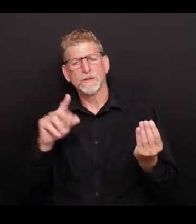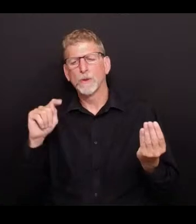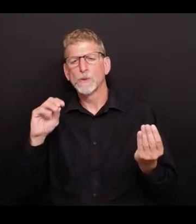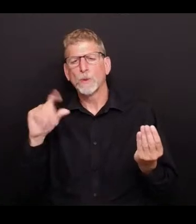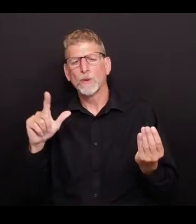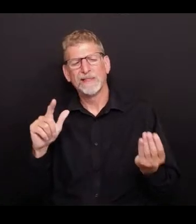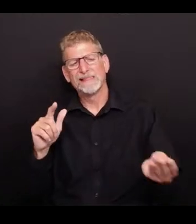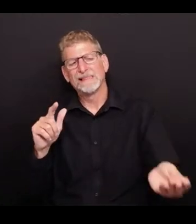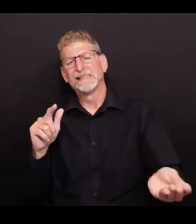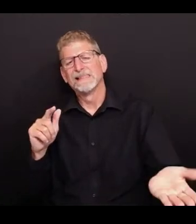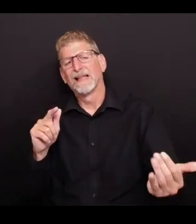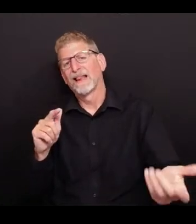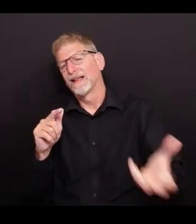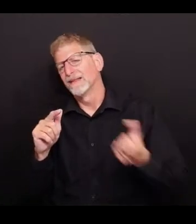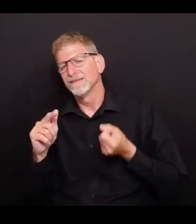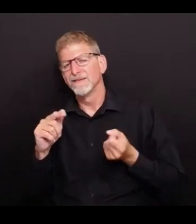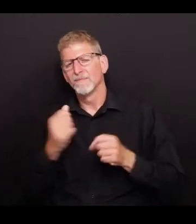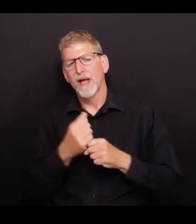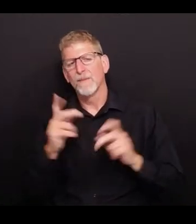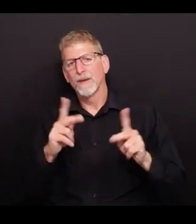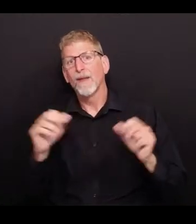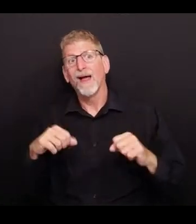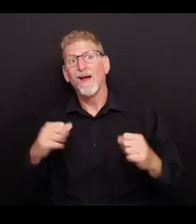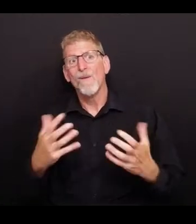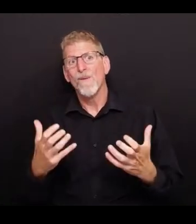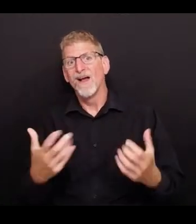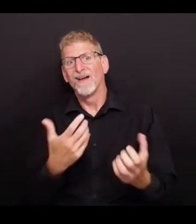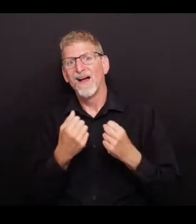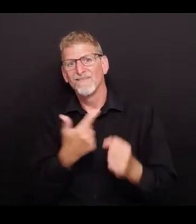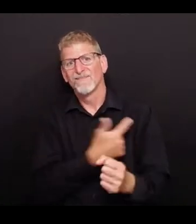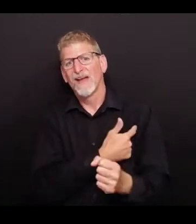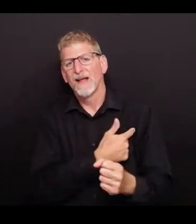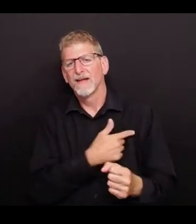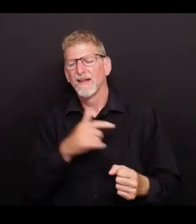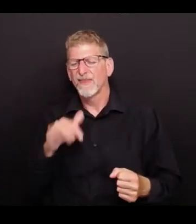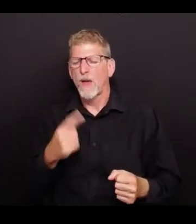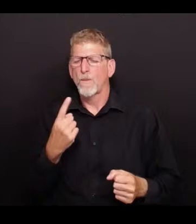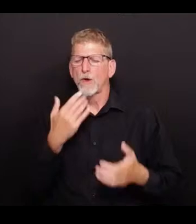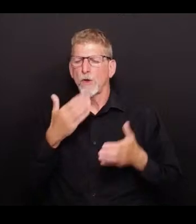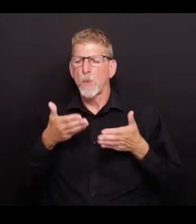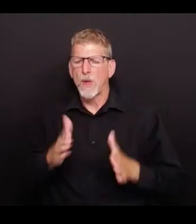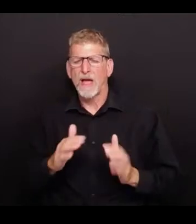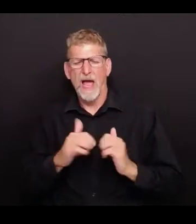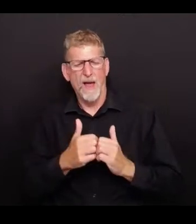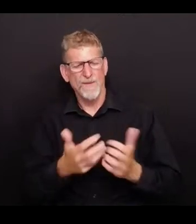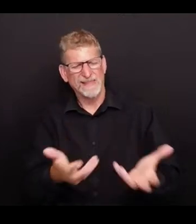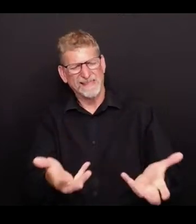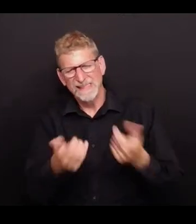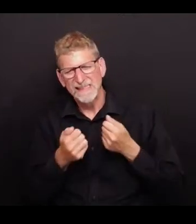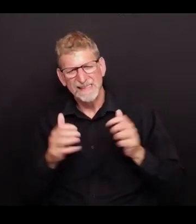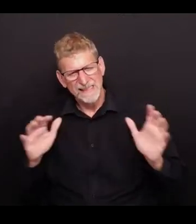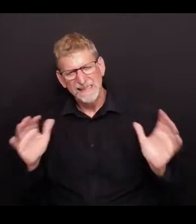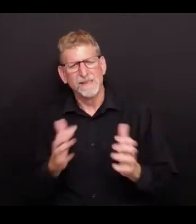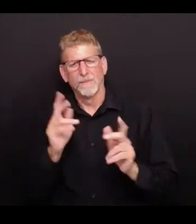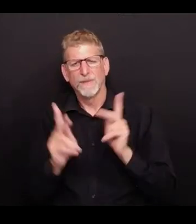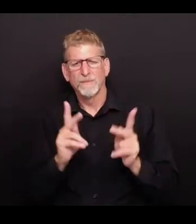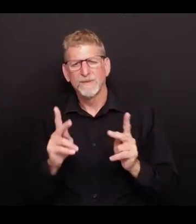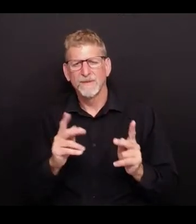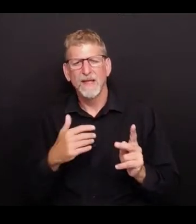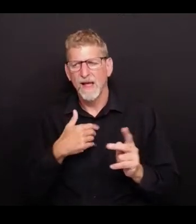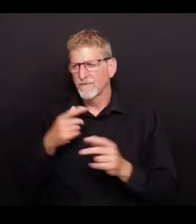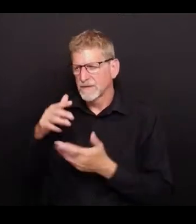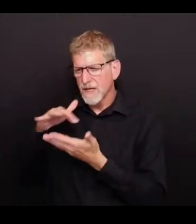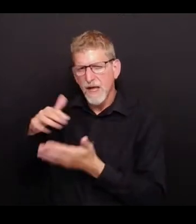a regular basis. They have been identified as an evidence-based